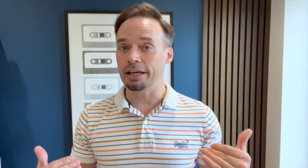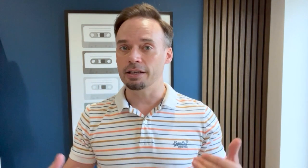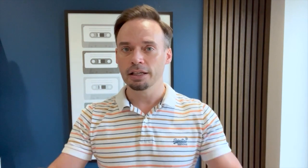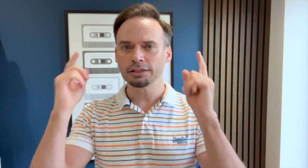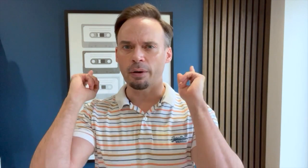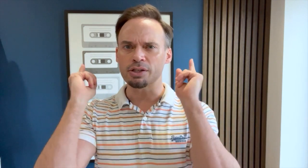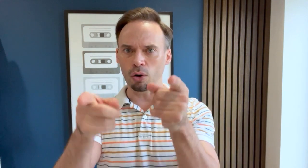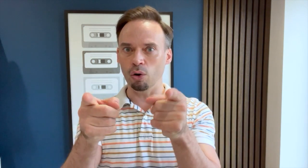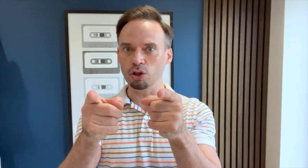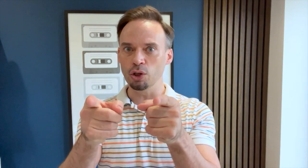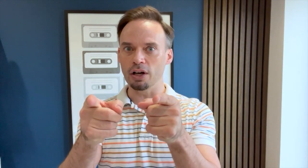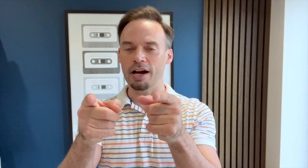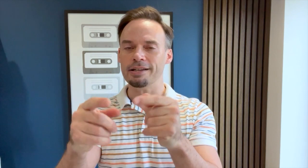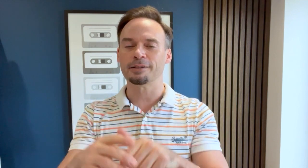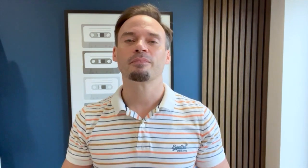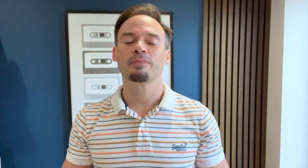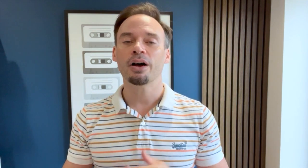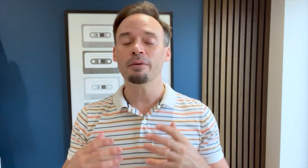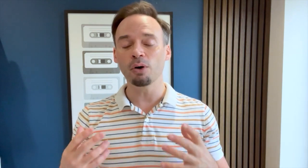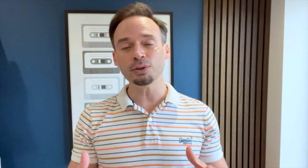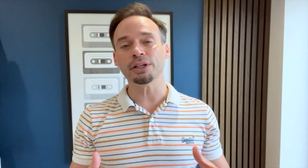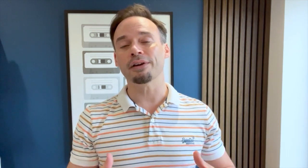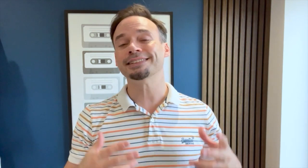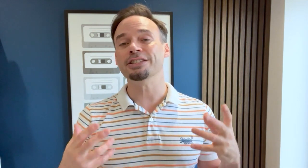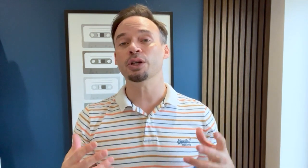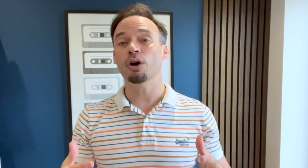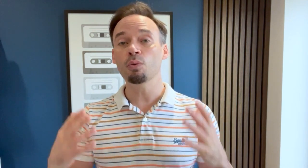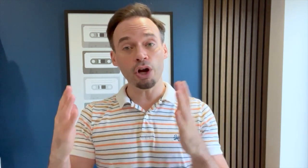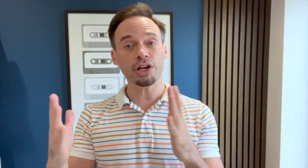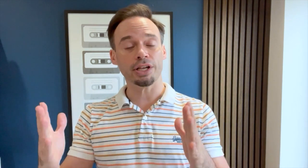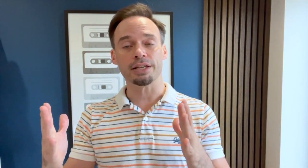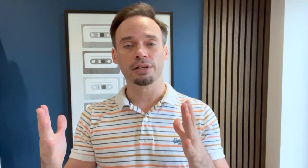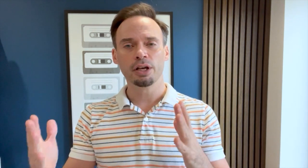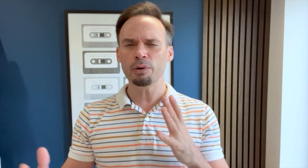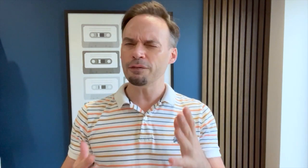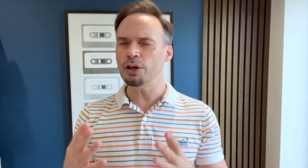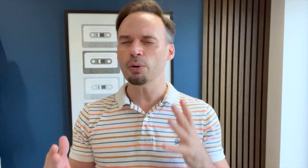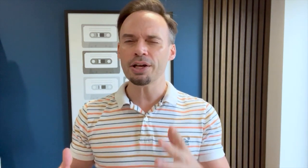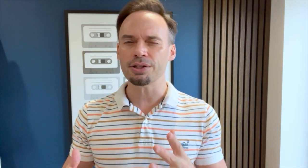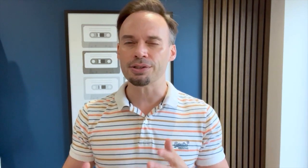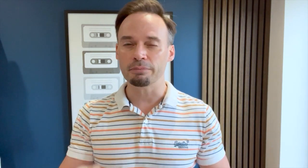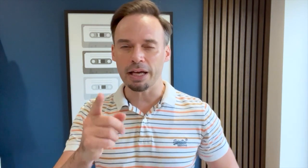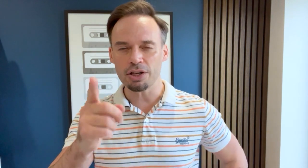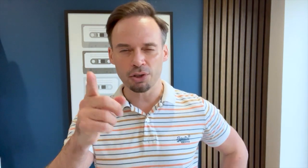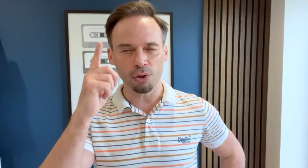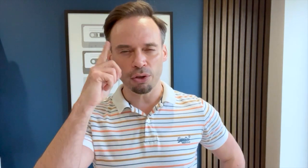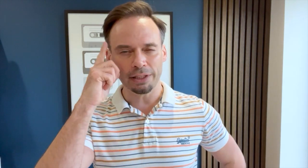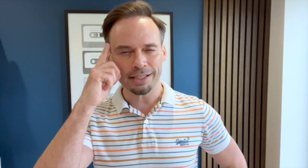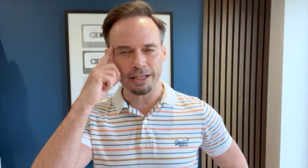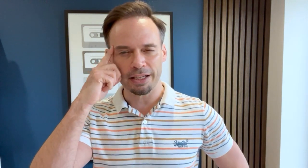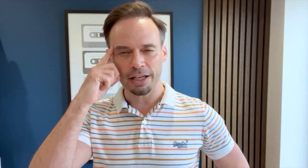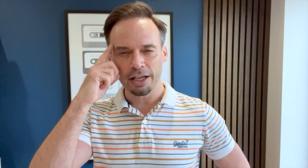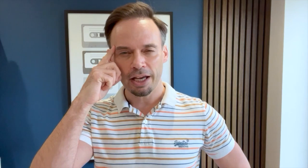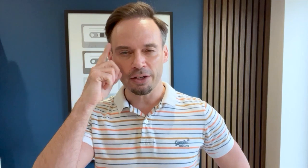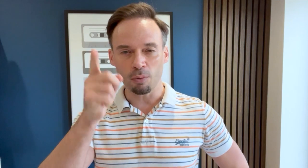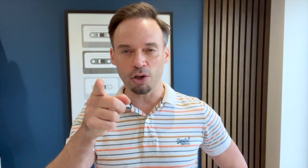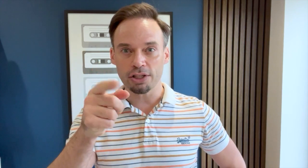so it's all you guys i'm also going to send you a worksheet with a few questions to make sure you're listening and watching